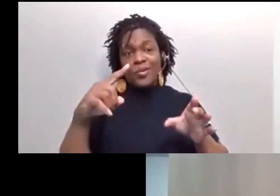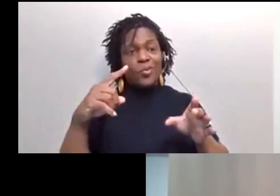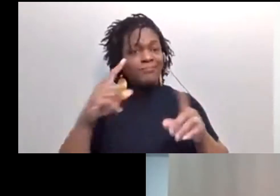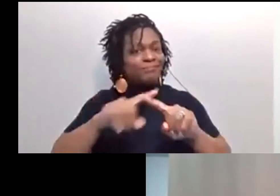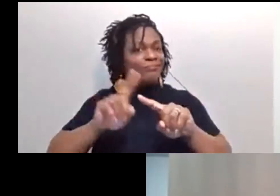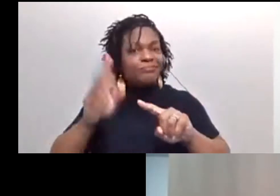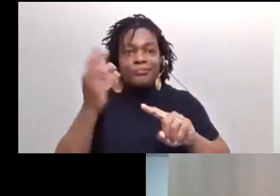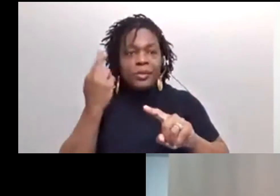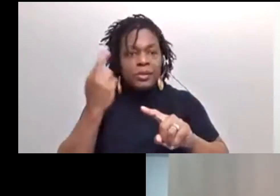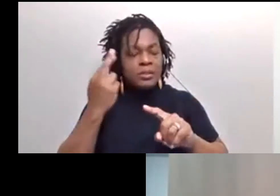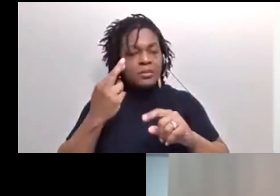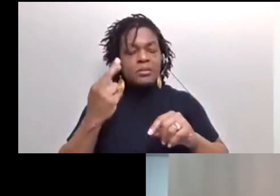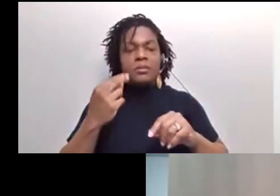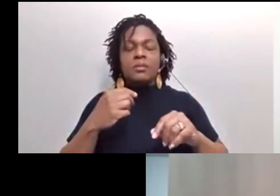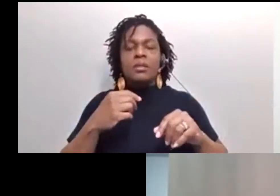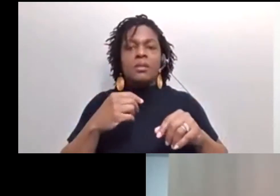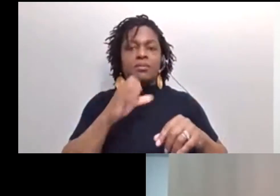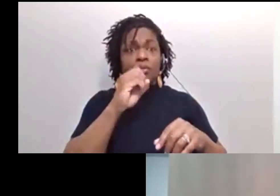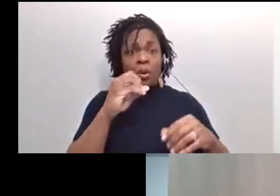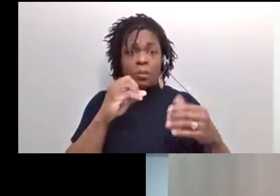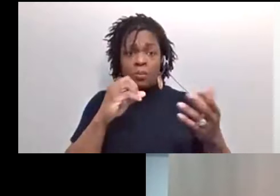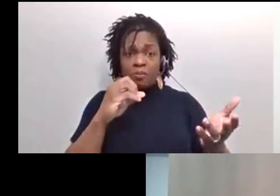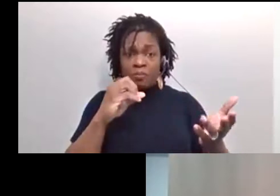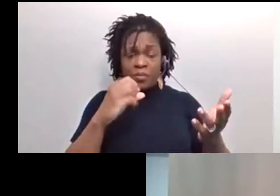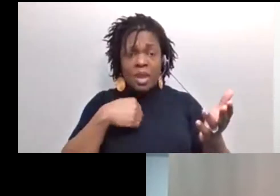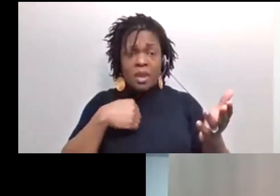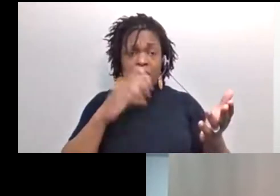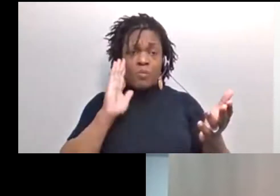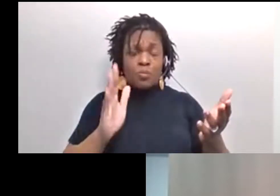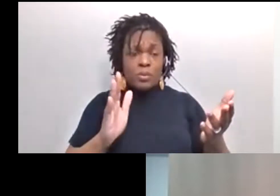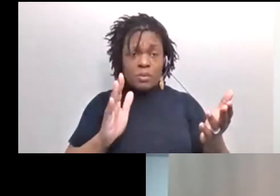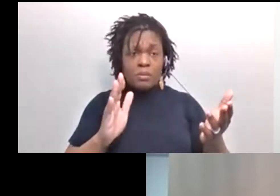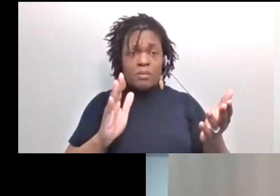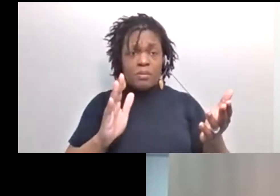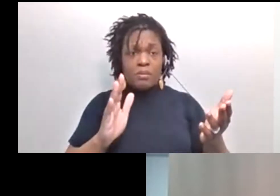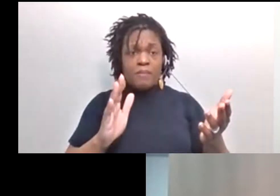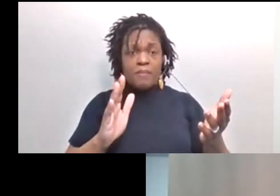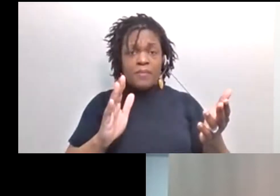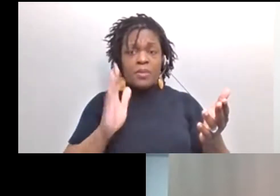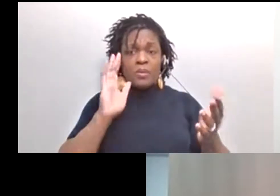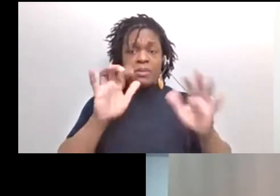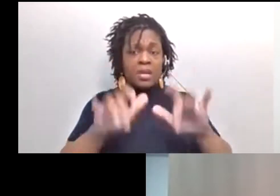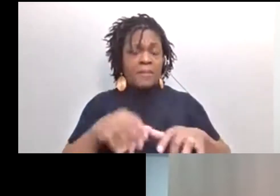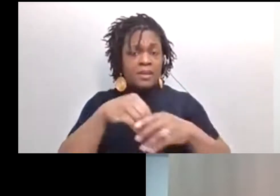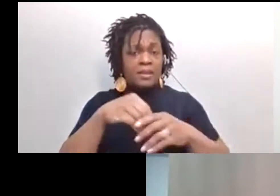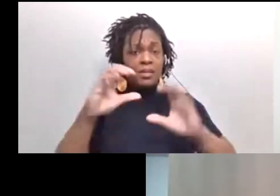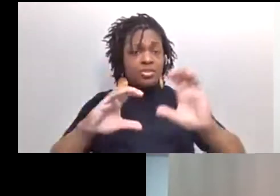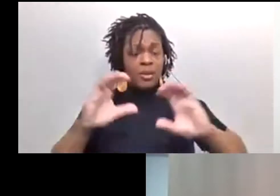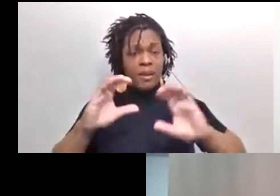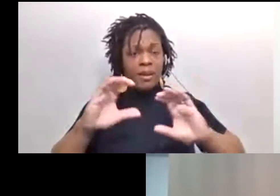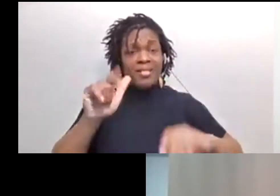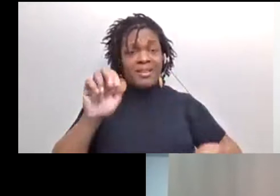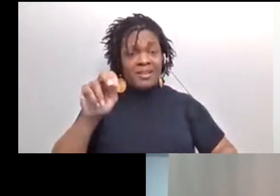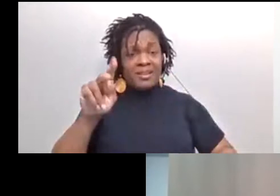reasons. And so I'm gonna actually put in the chat the link